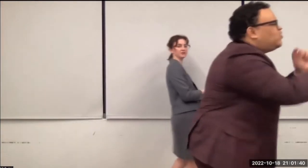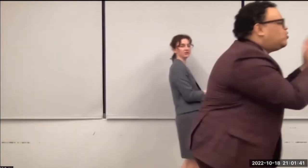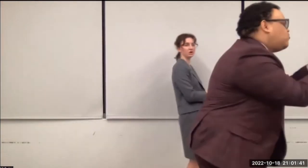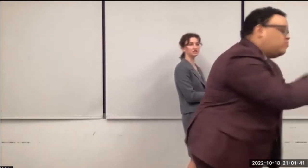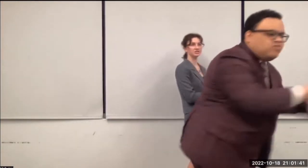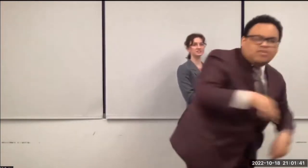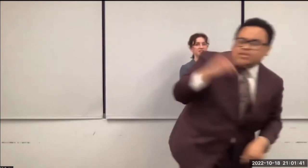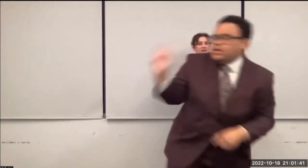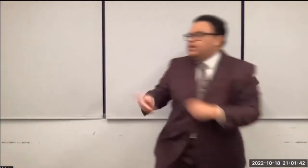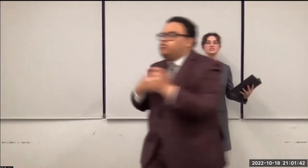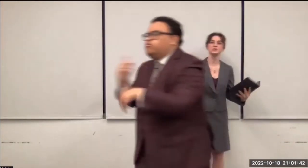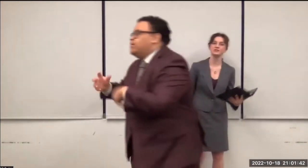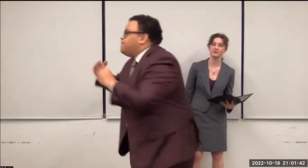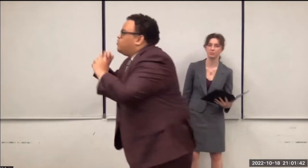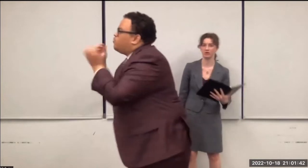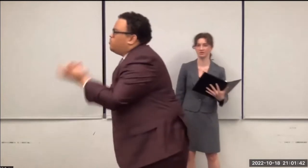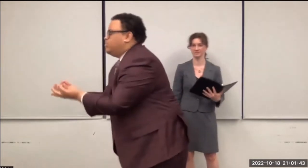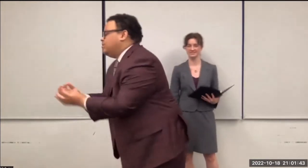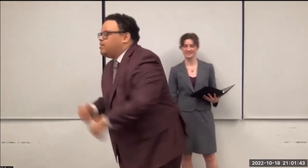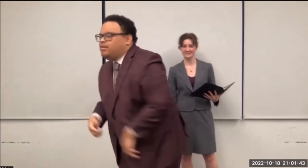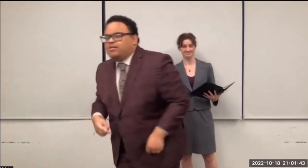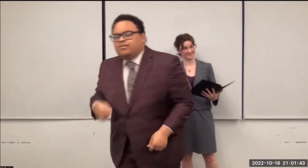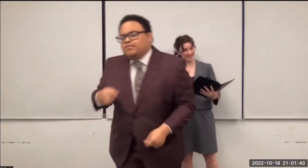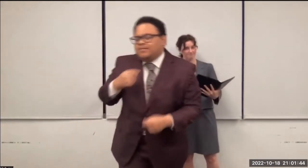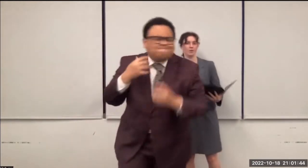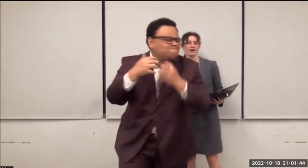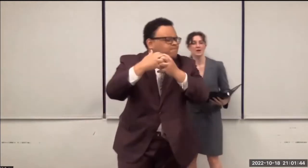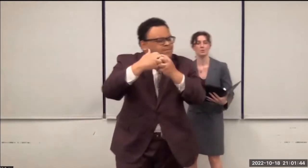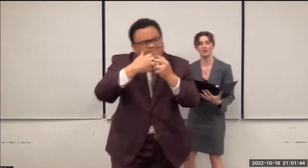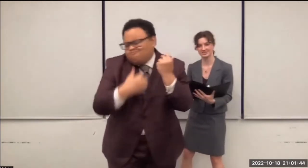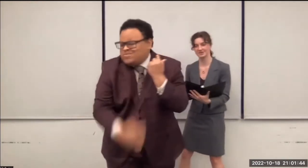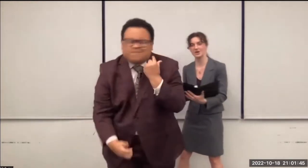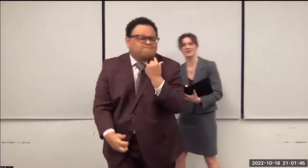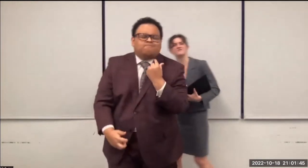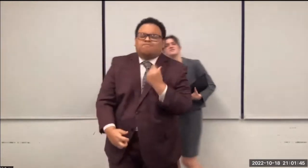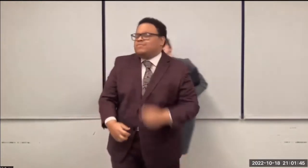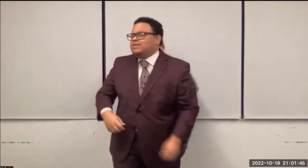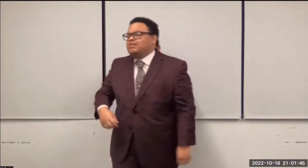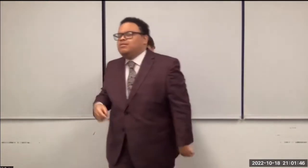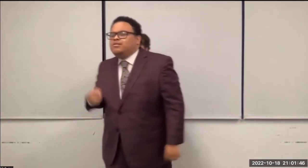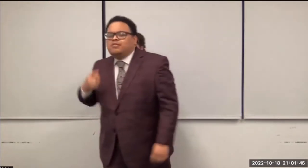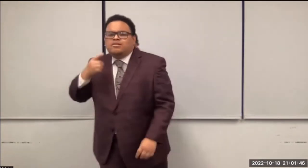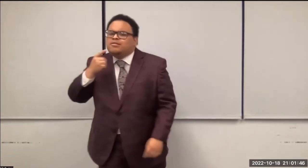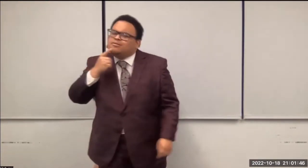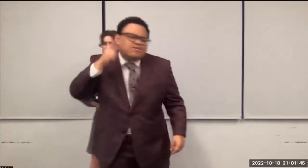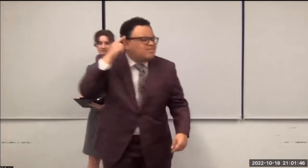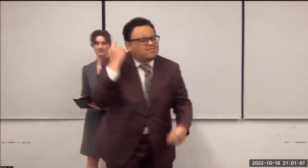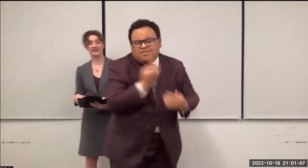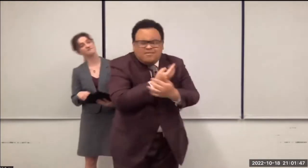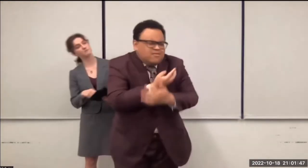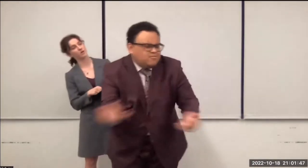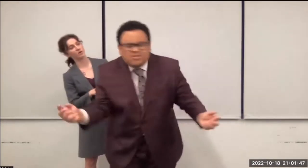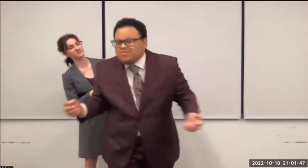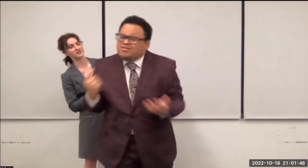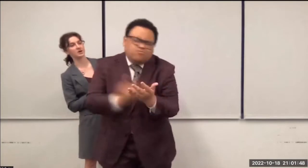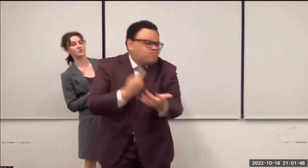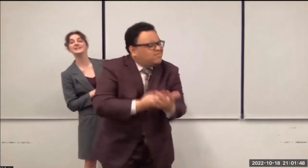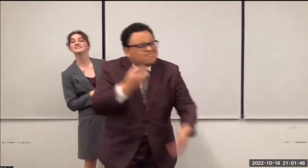cultures and two different worlds. Deaf Boy wants you to know he feels fractured. Deaf Boy wants you to know he doesn't